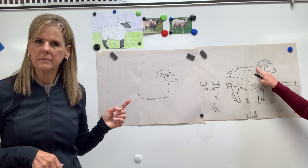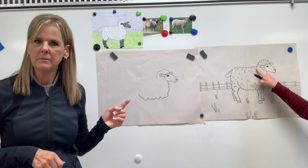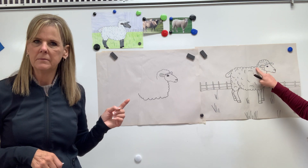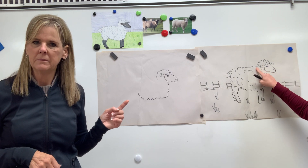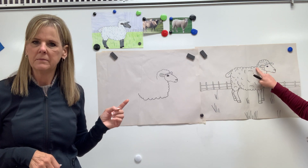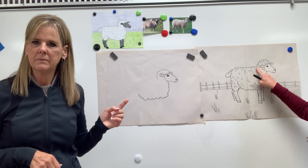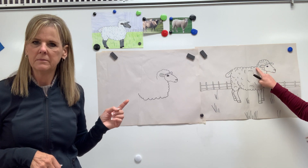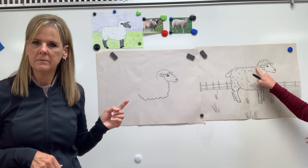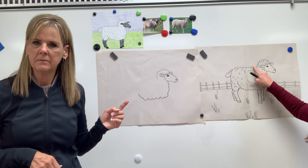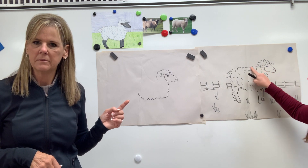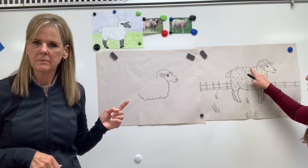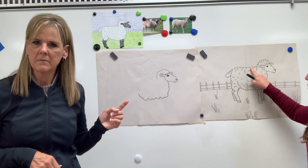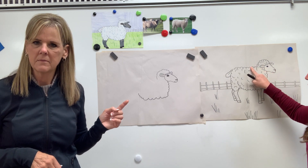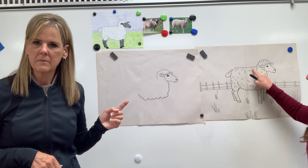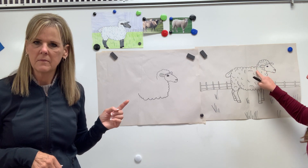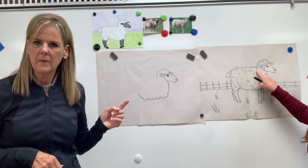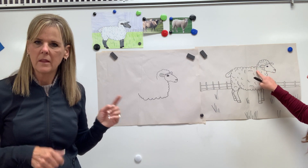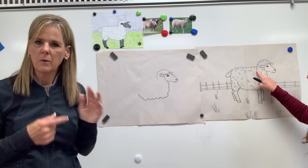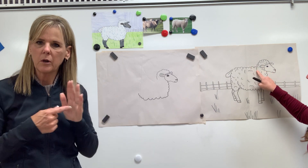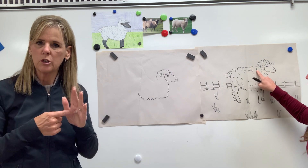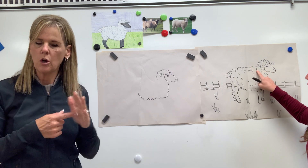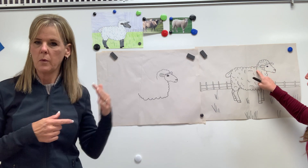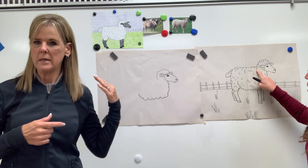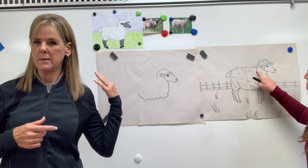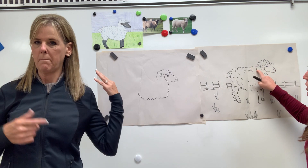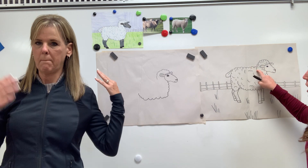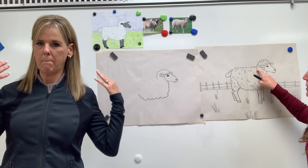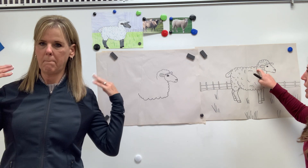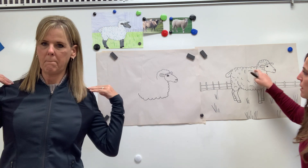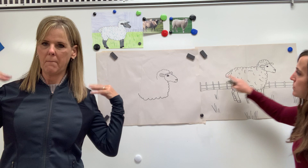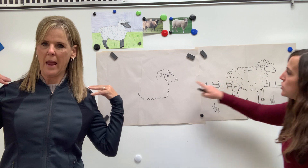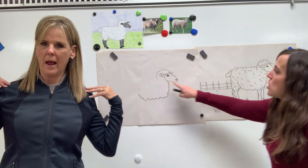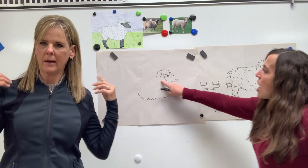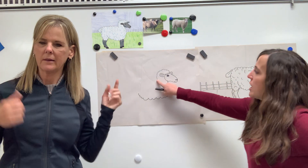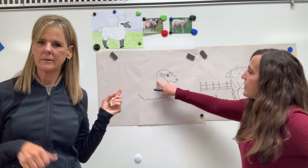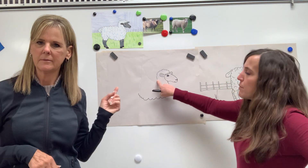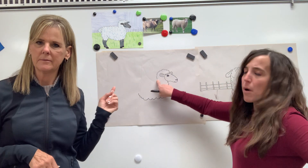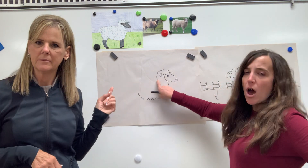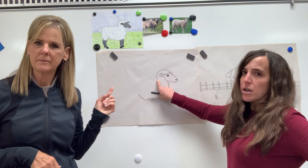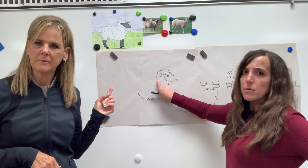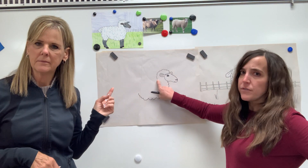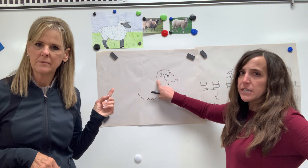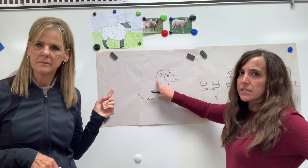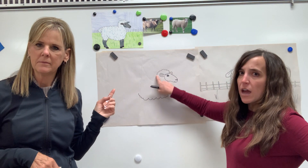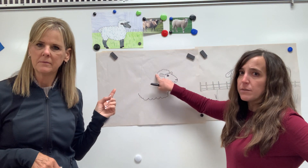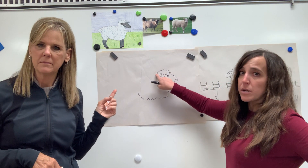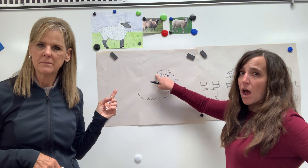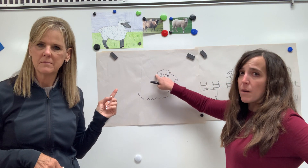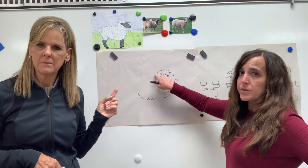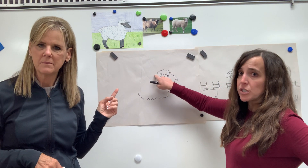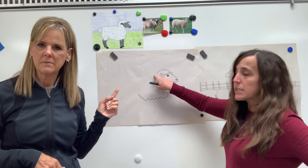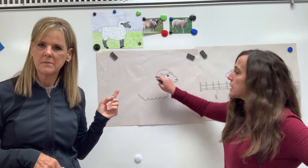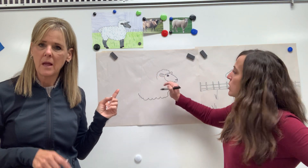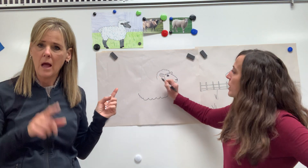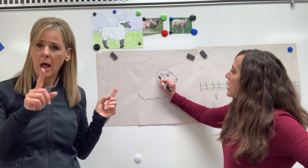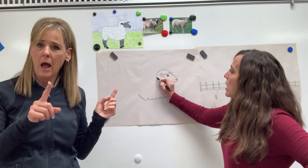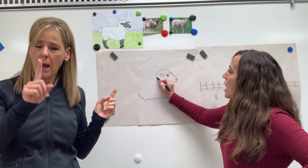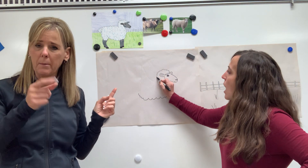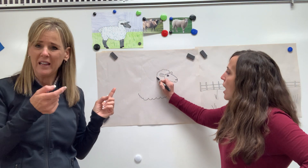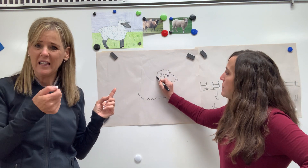Then we're gonna go ahead and show his back. So coming up, not at the bottom of this line, but up just a little bit. I'm gonna